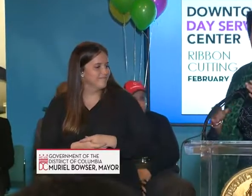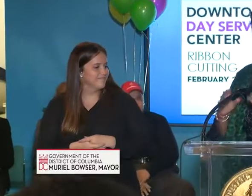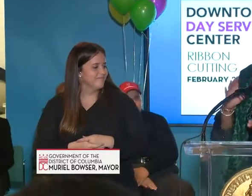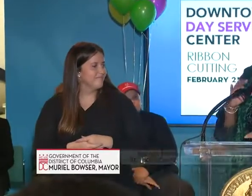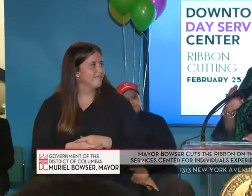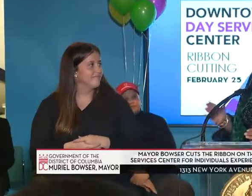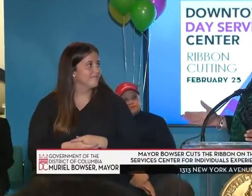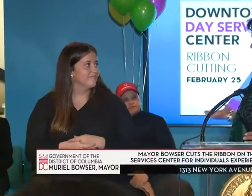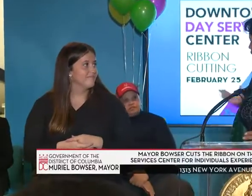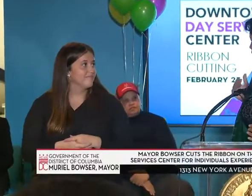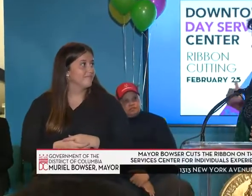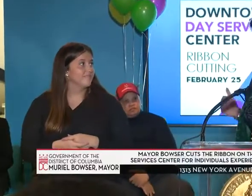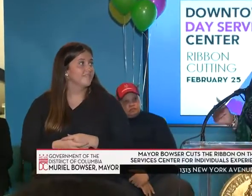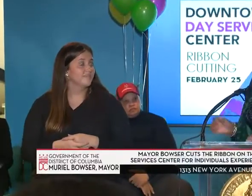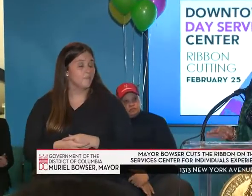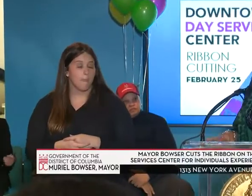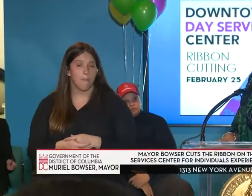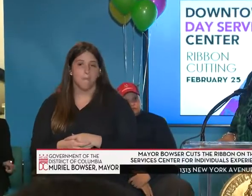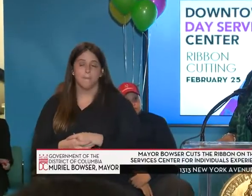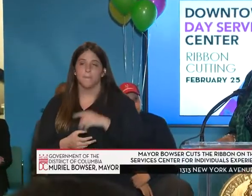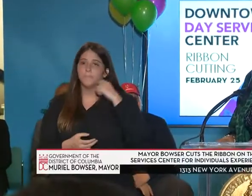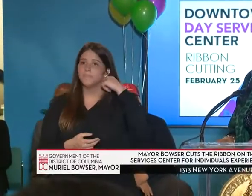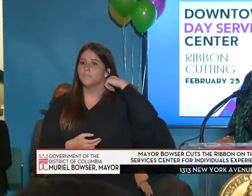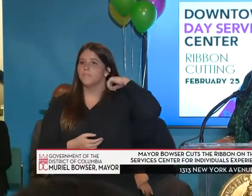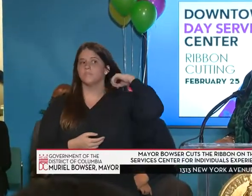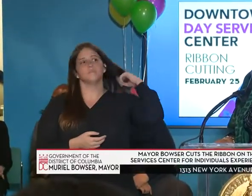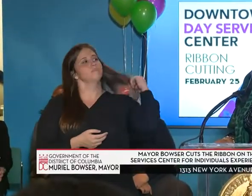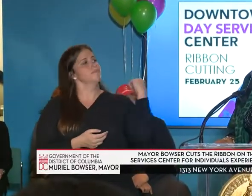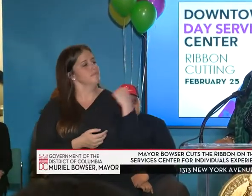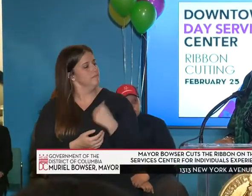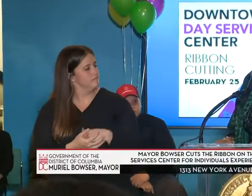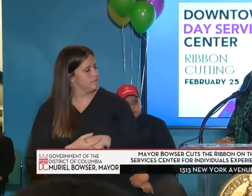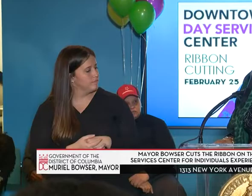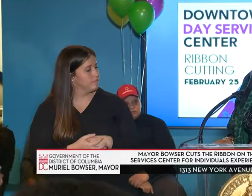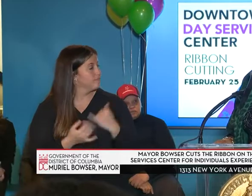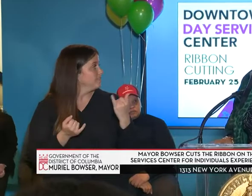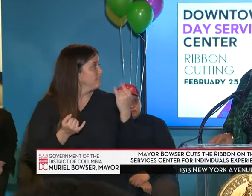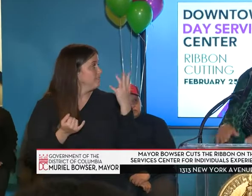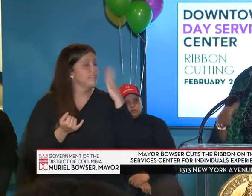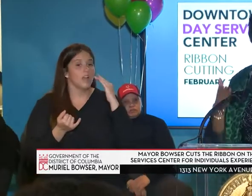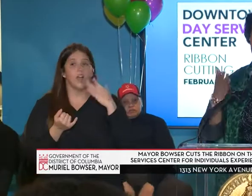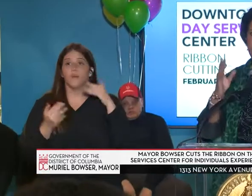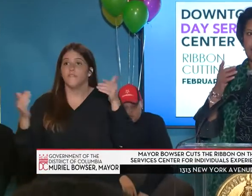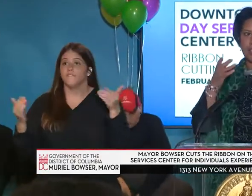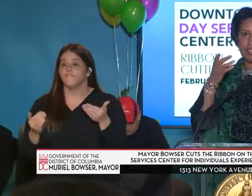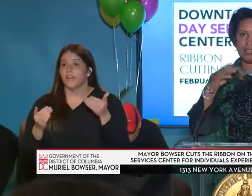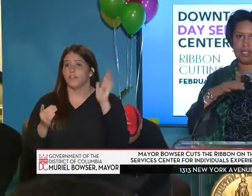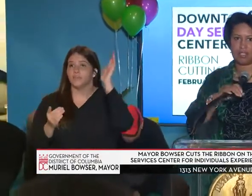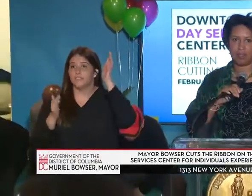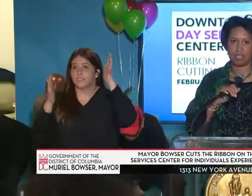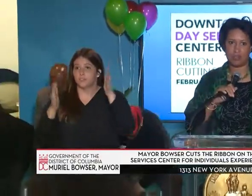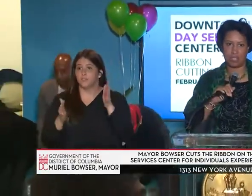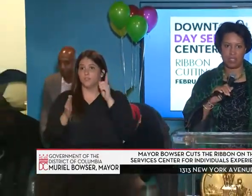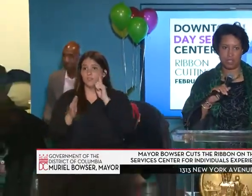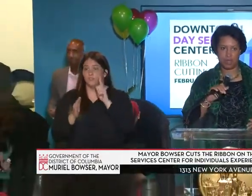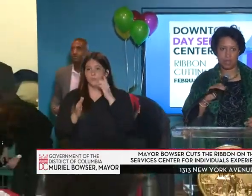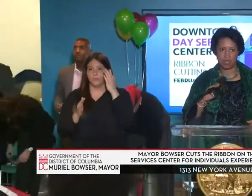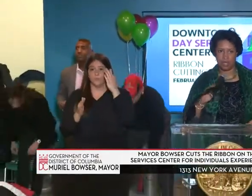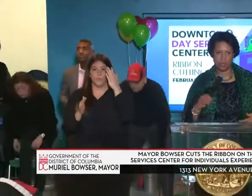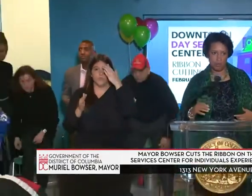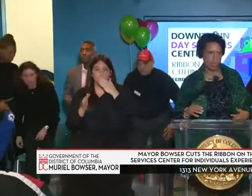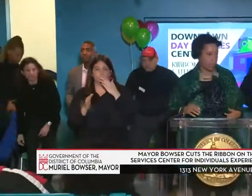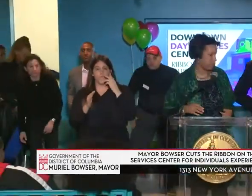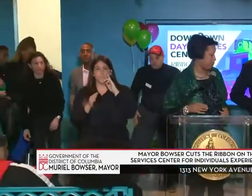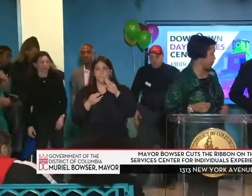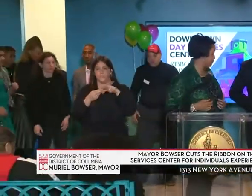Well, I'm going to invite our speakers to the front to cut the ribbon, and then I think I'll take some press